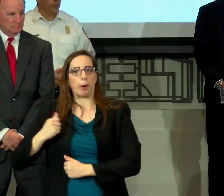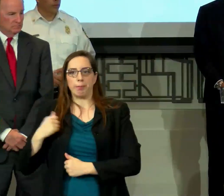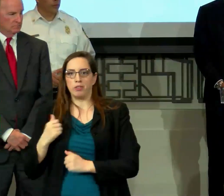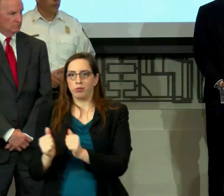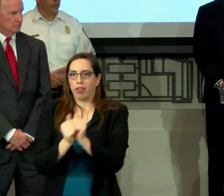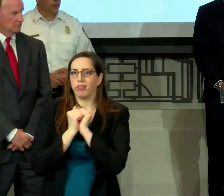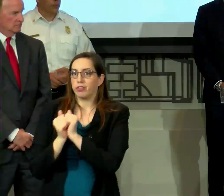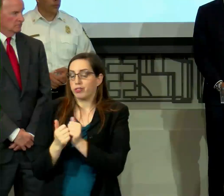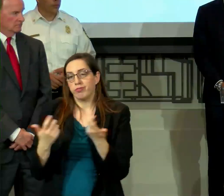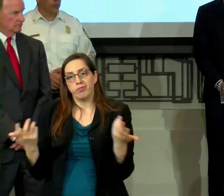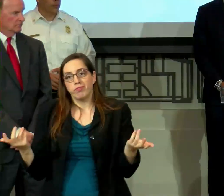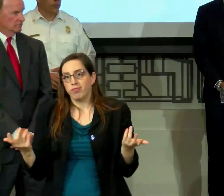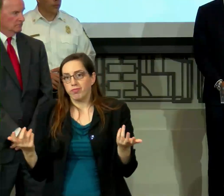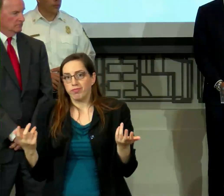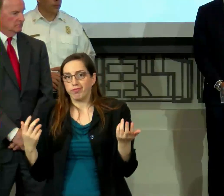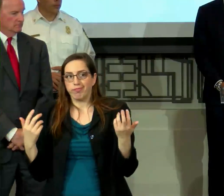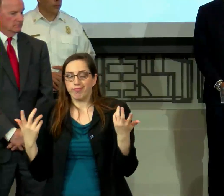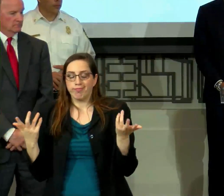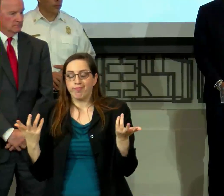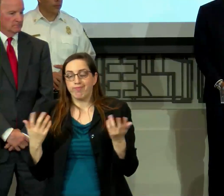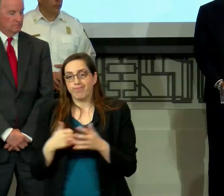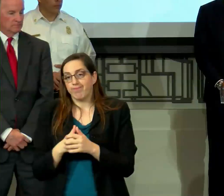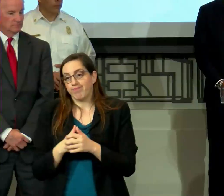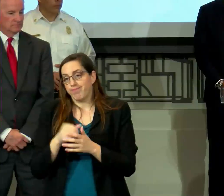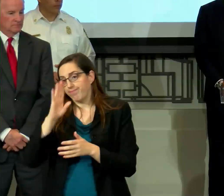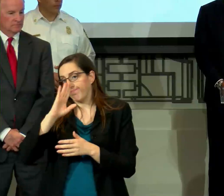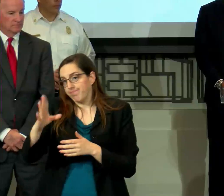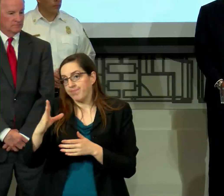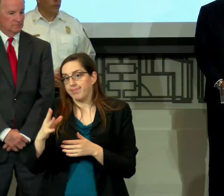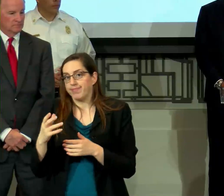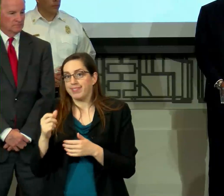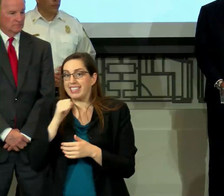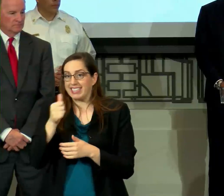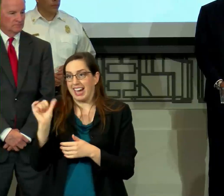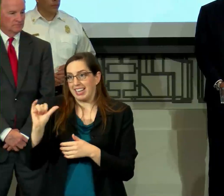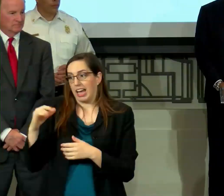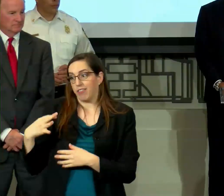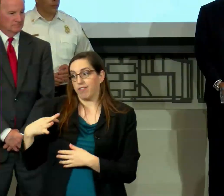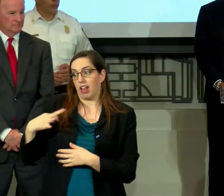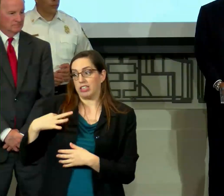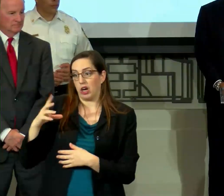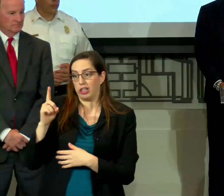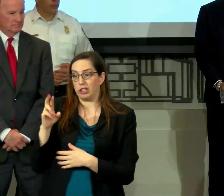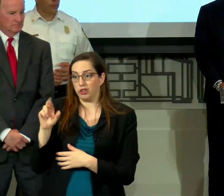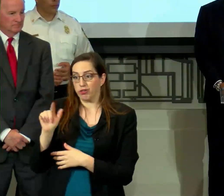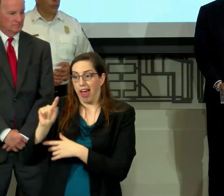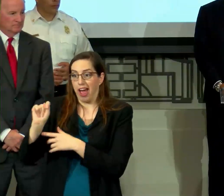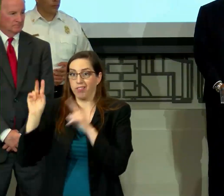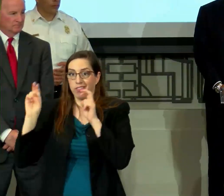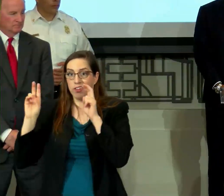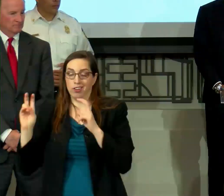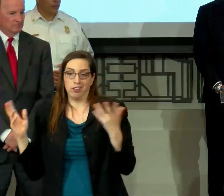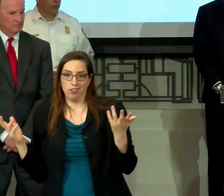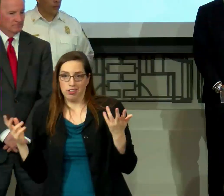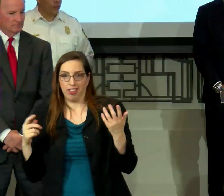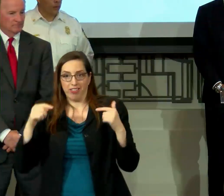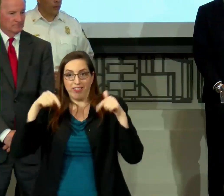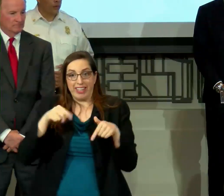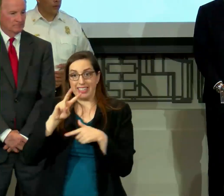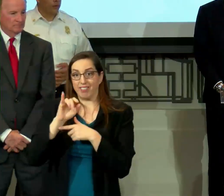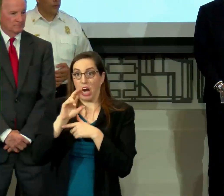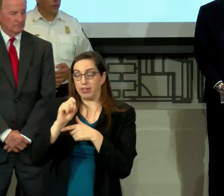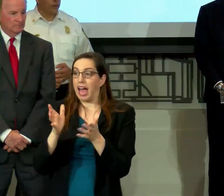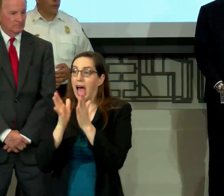And quite frankly, it's not like a voluntary draft. I mean, this virus is not asking